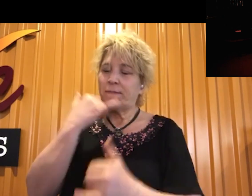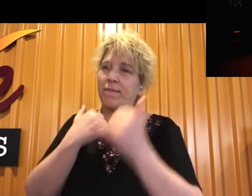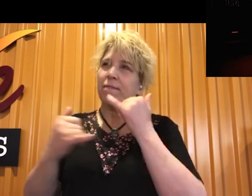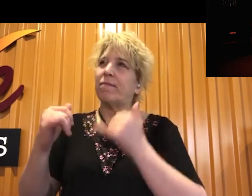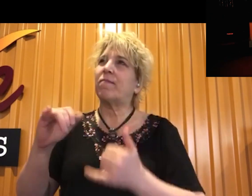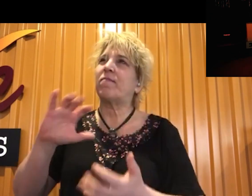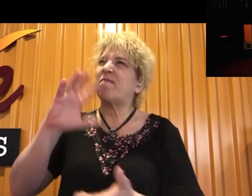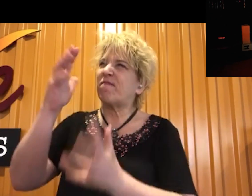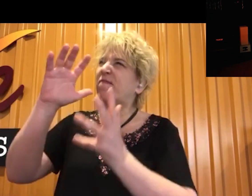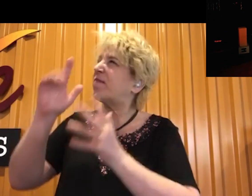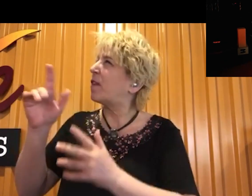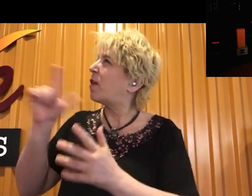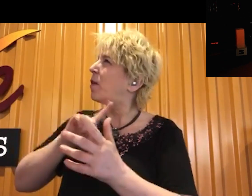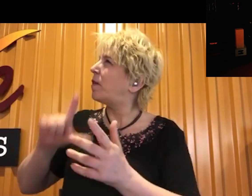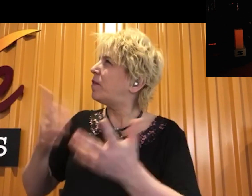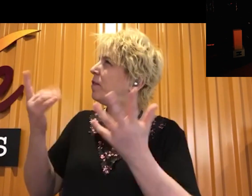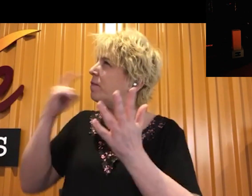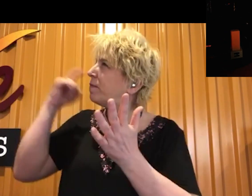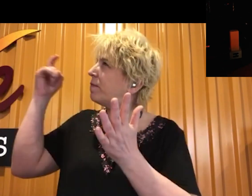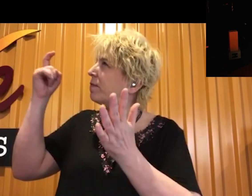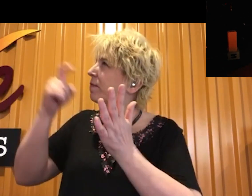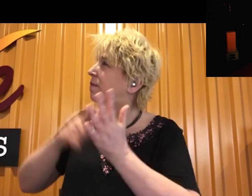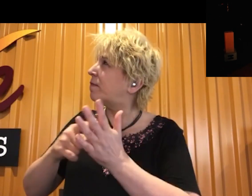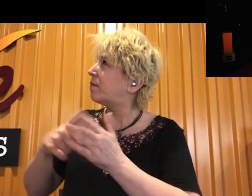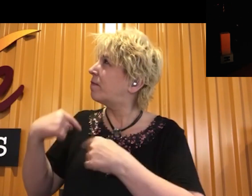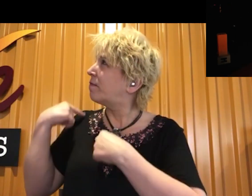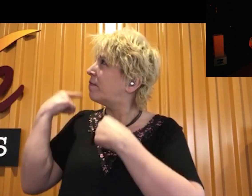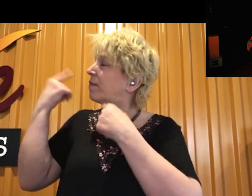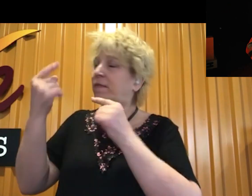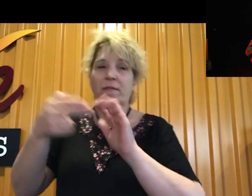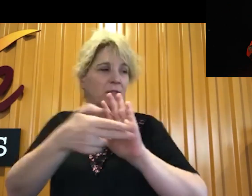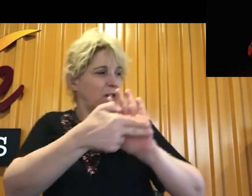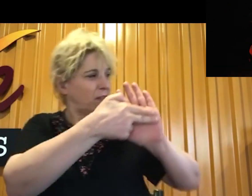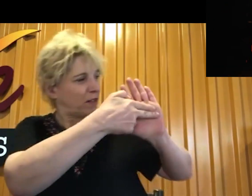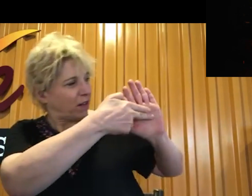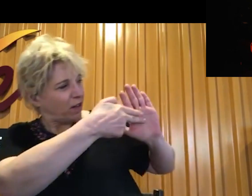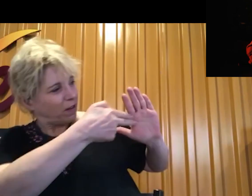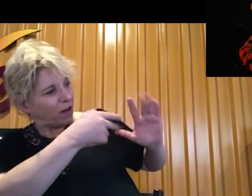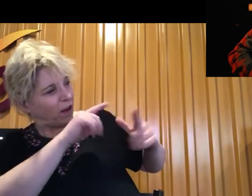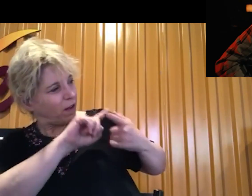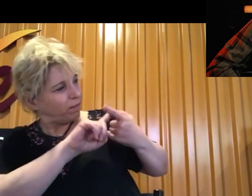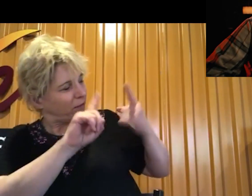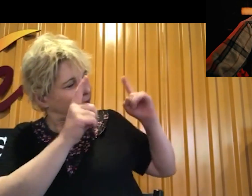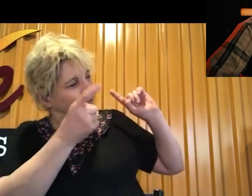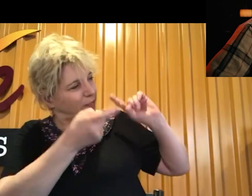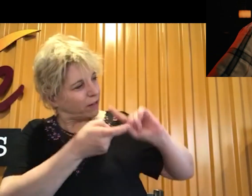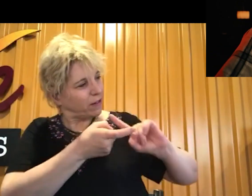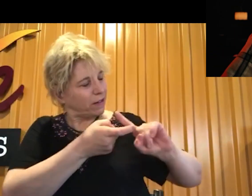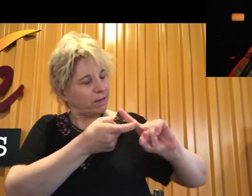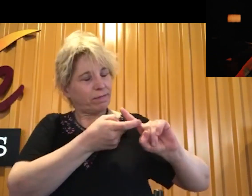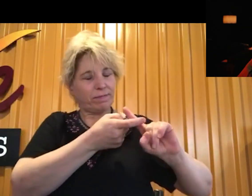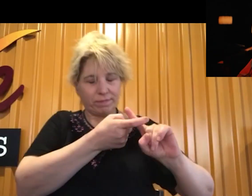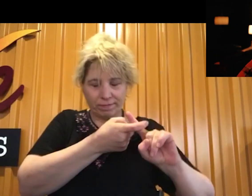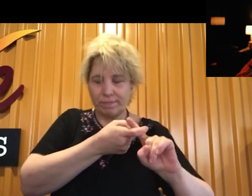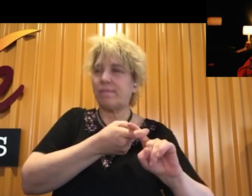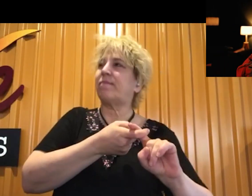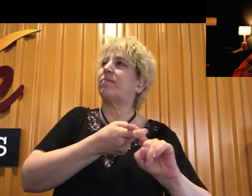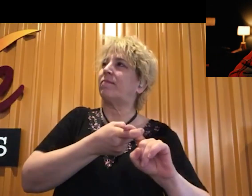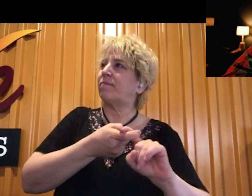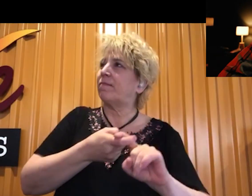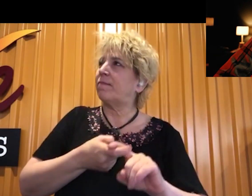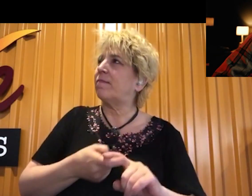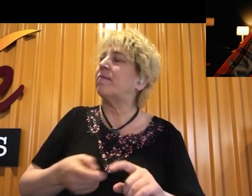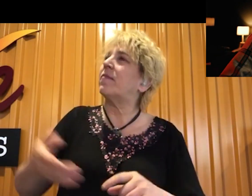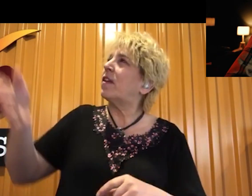and my failures and flaws. Lord, you've seen them all, and you still call me